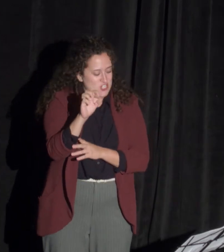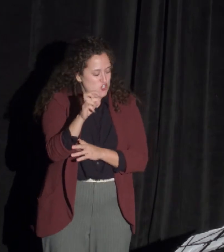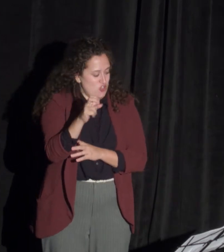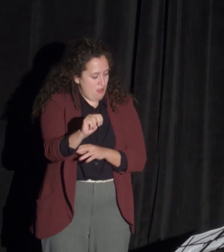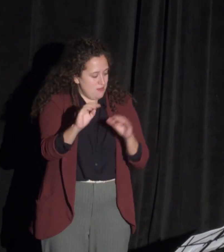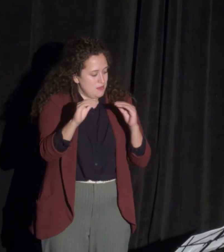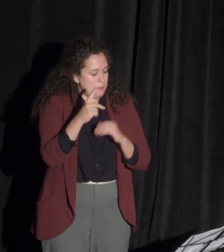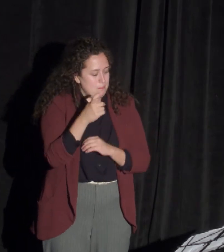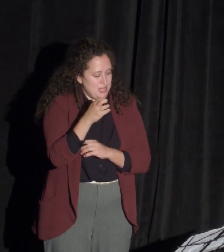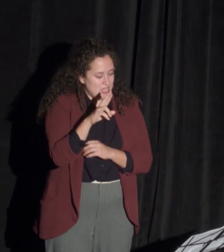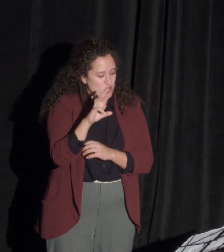Donnie, Babak